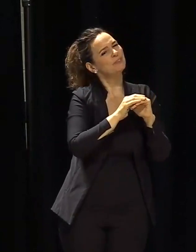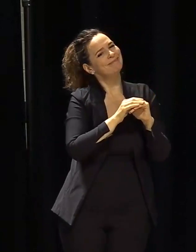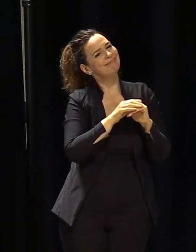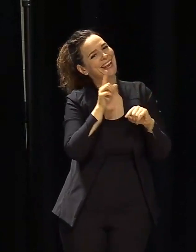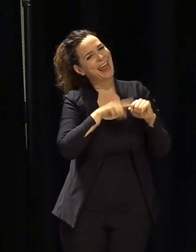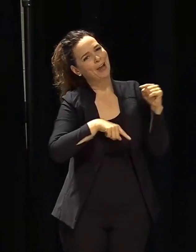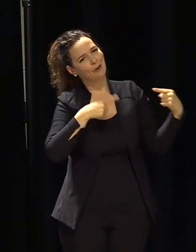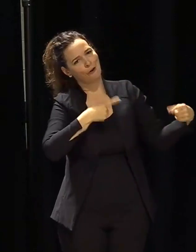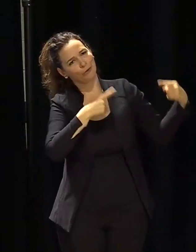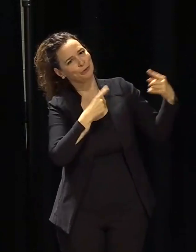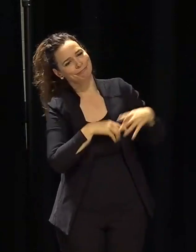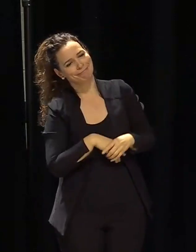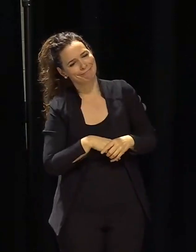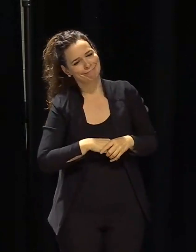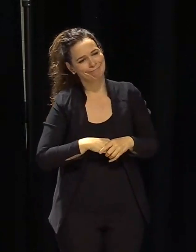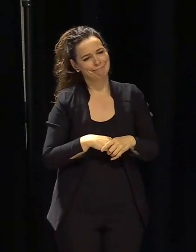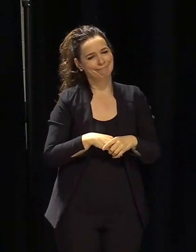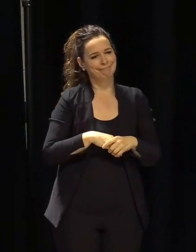Is the issue of